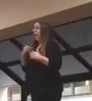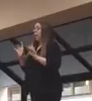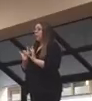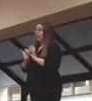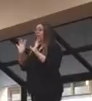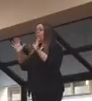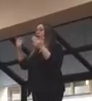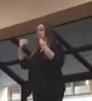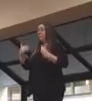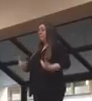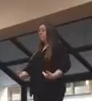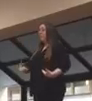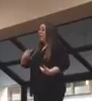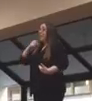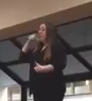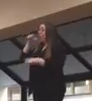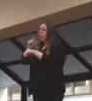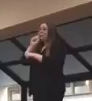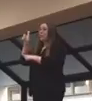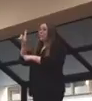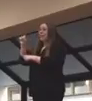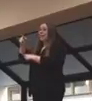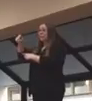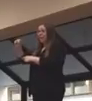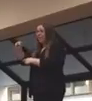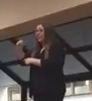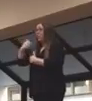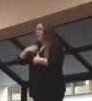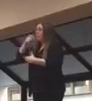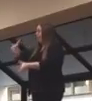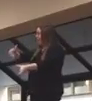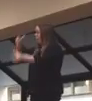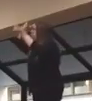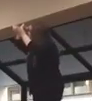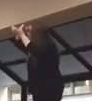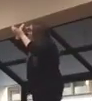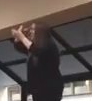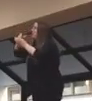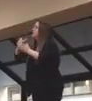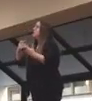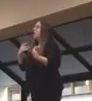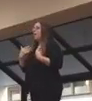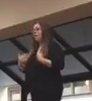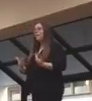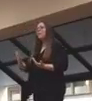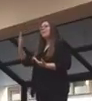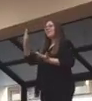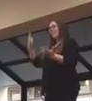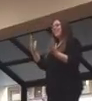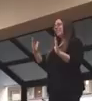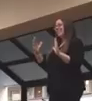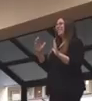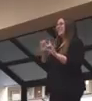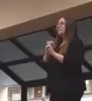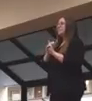licensure. I am going to clarify. I do not work for DSPS. I am not the master